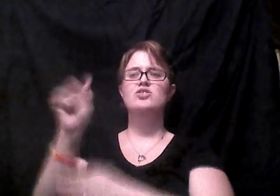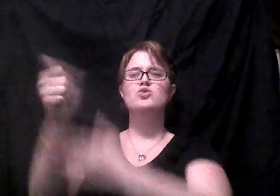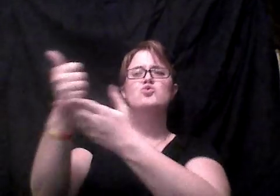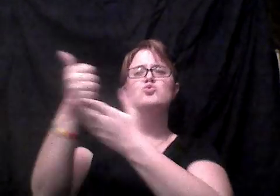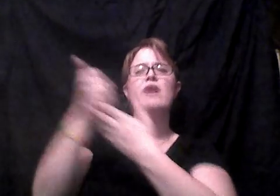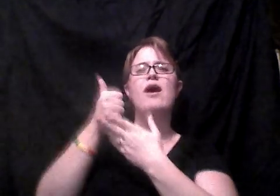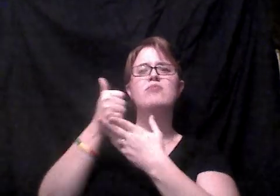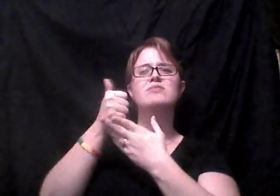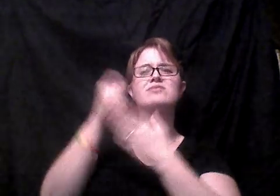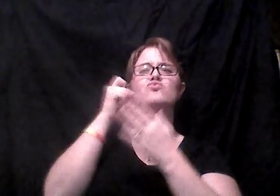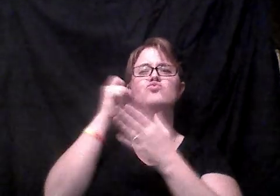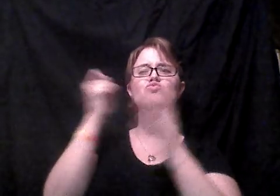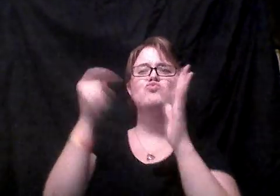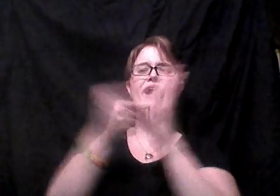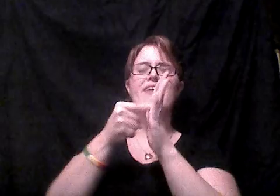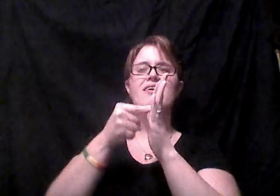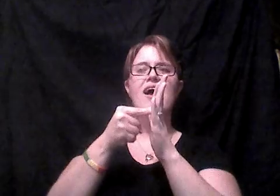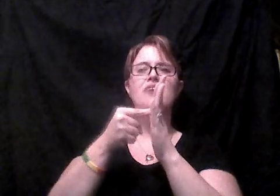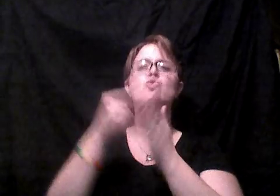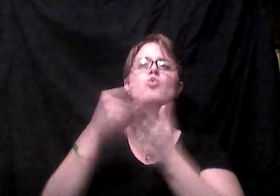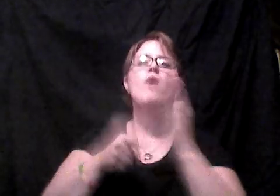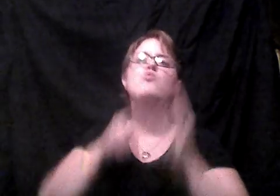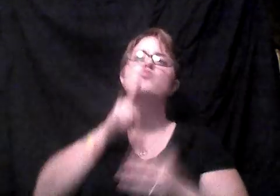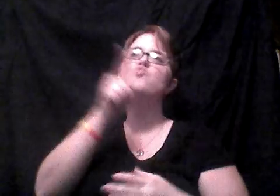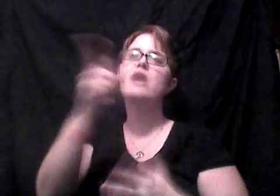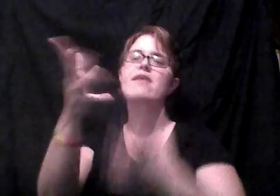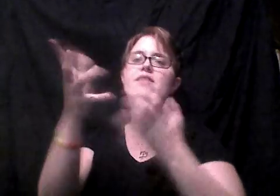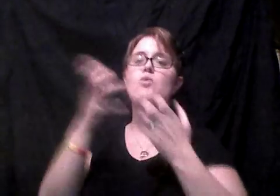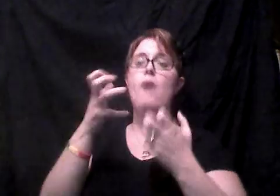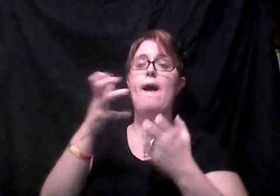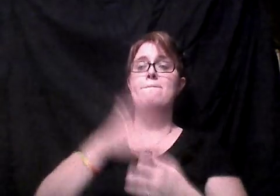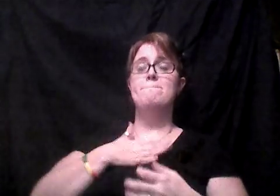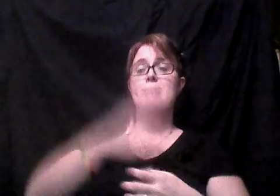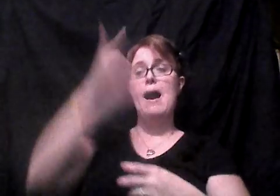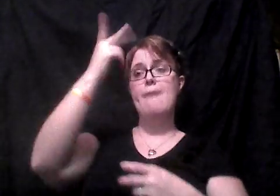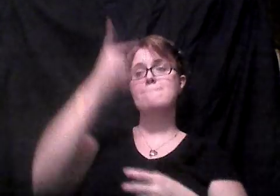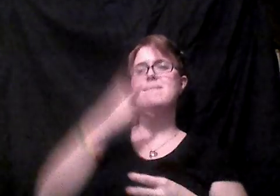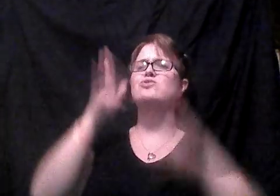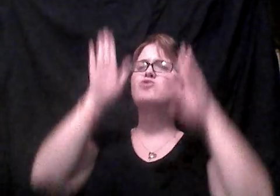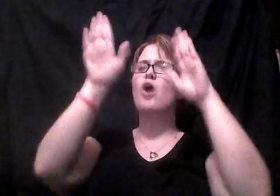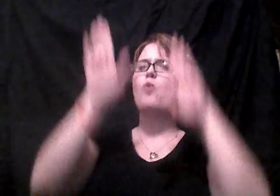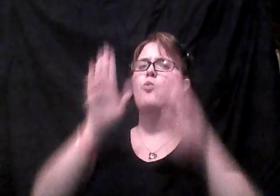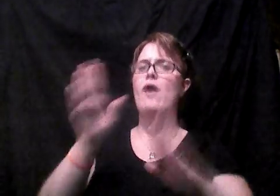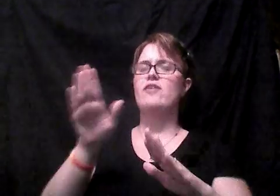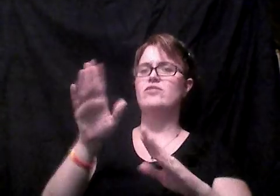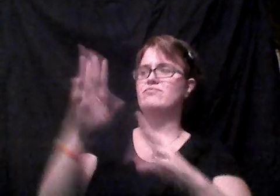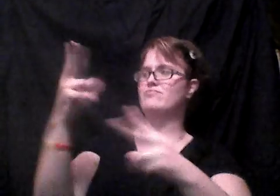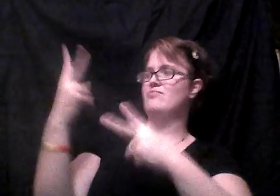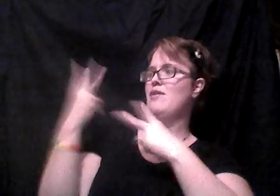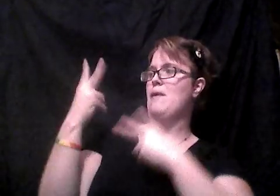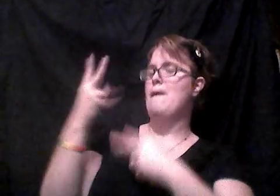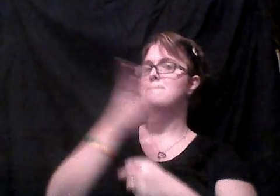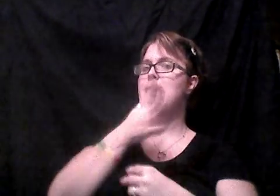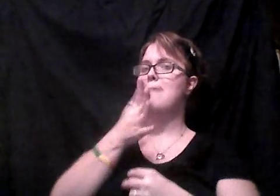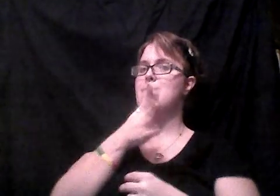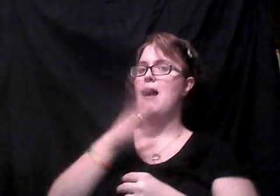parents. I lucked out. I have great parents. This is my mother on her 70th birthday. I am the